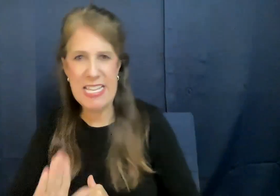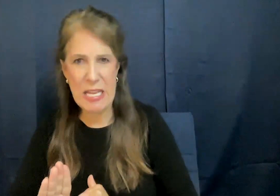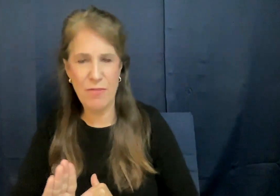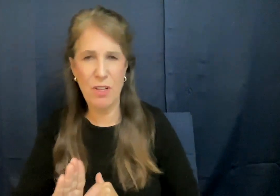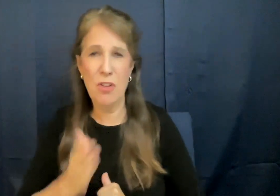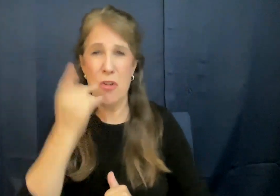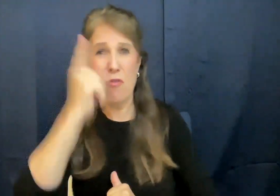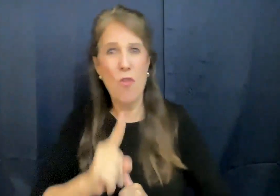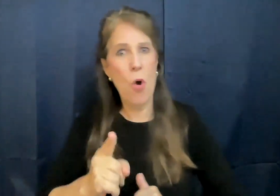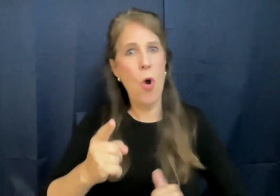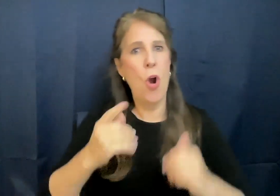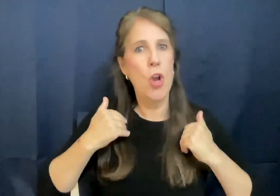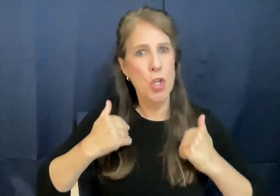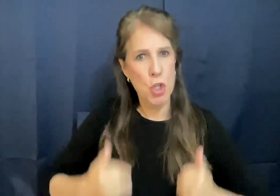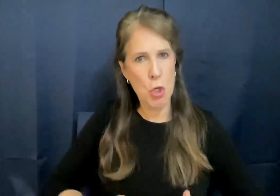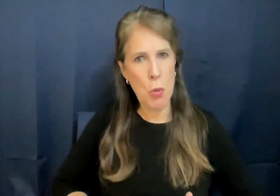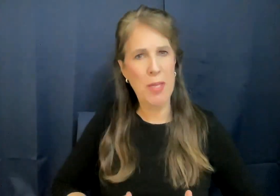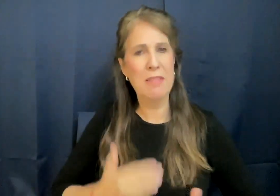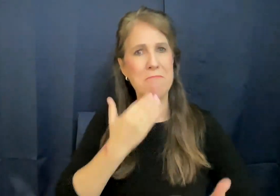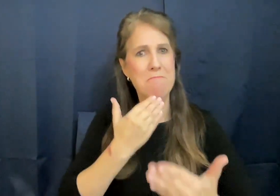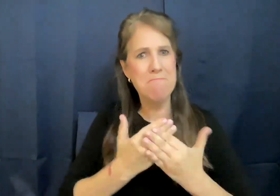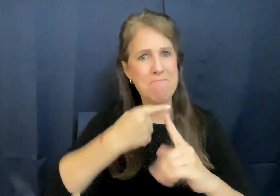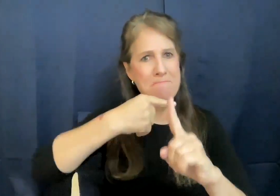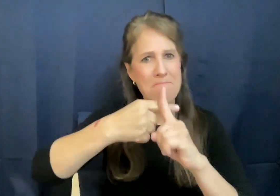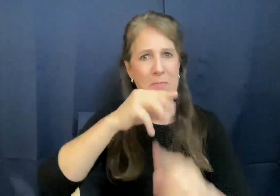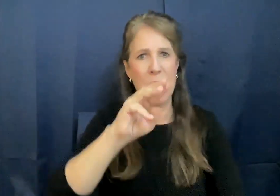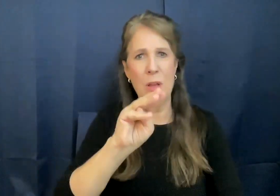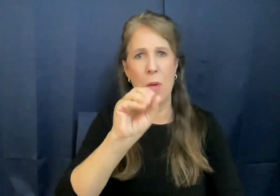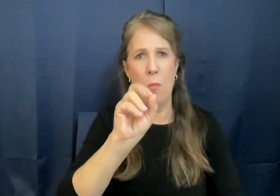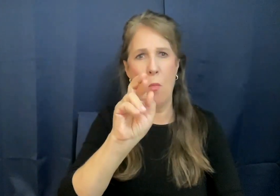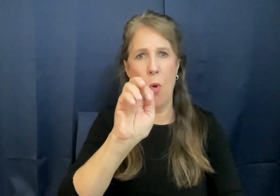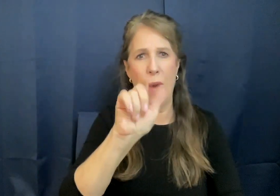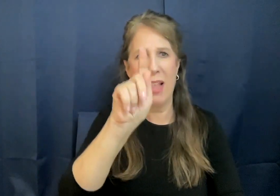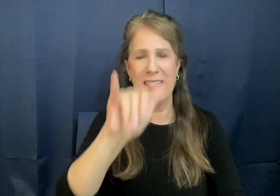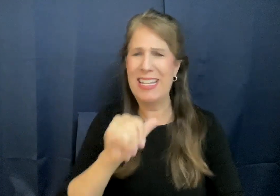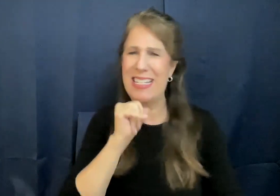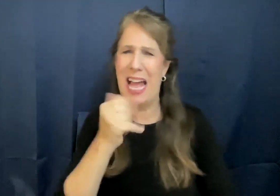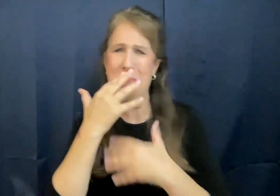morality over bloodthirst. We march for light over darkness.